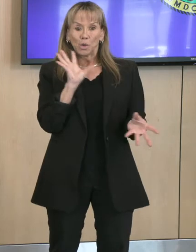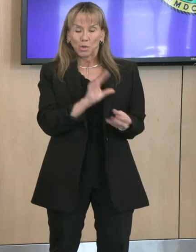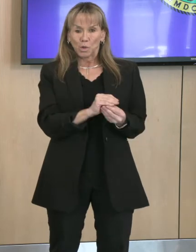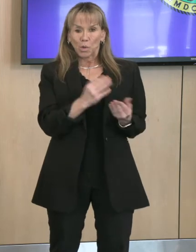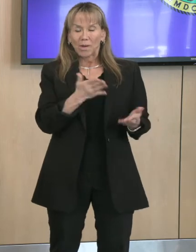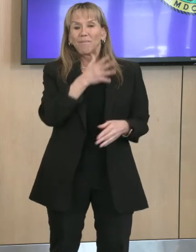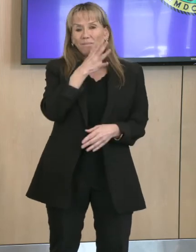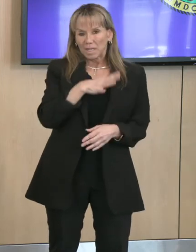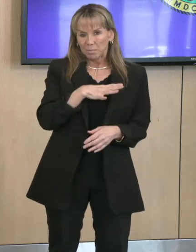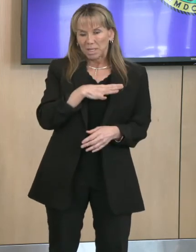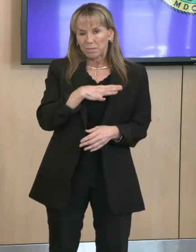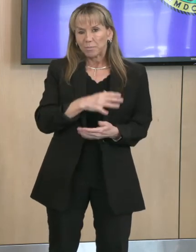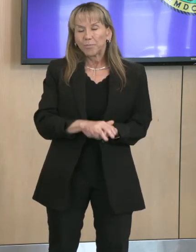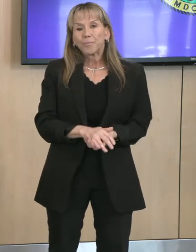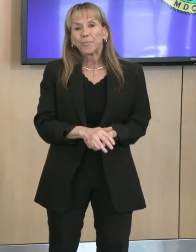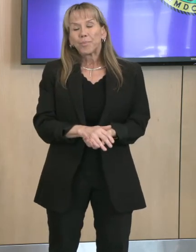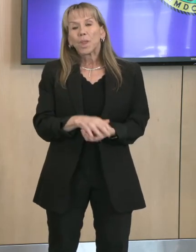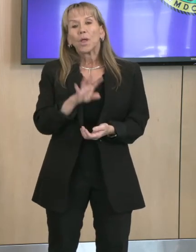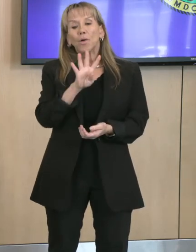were female.